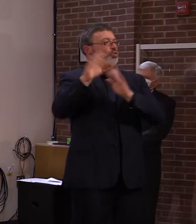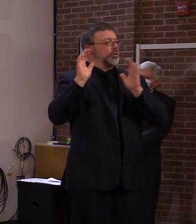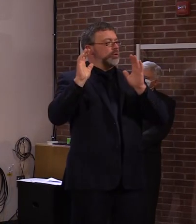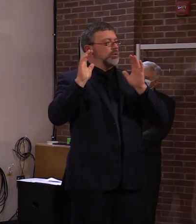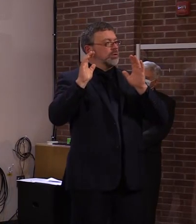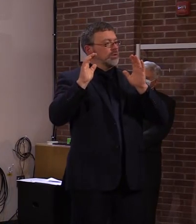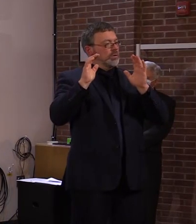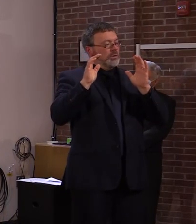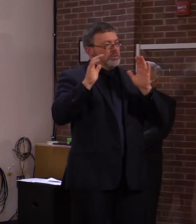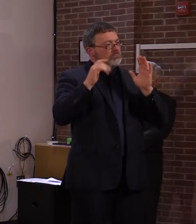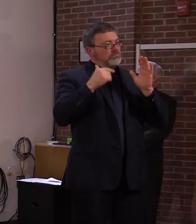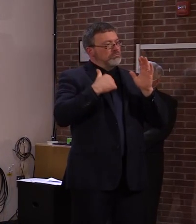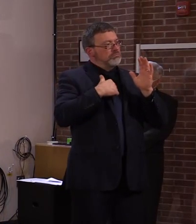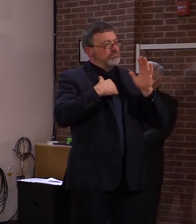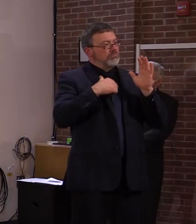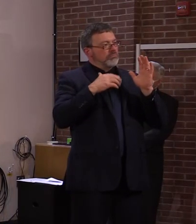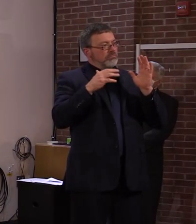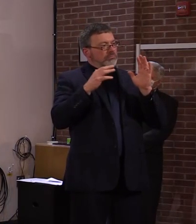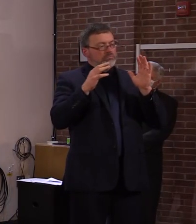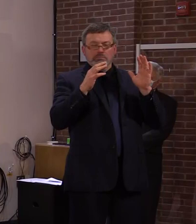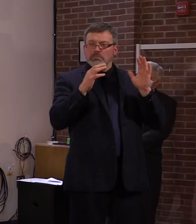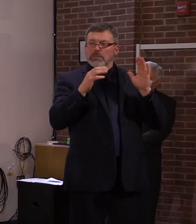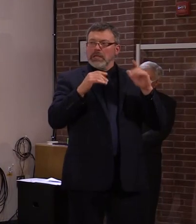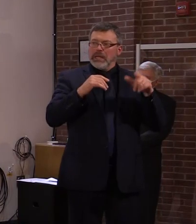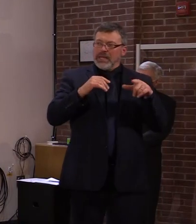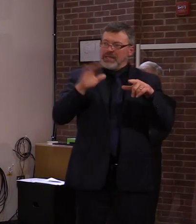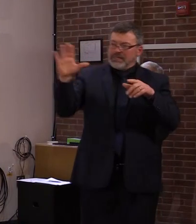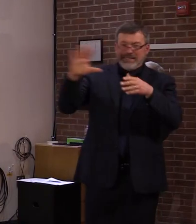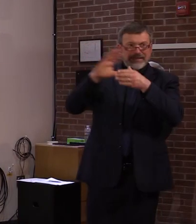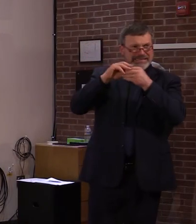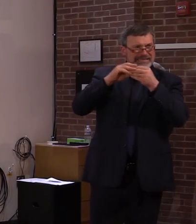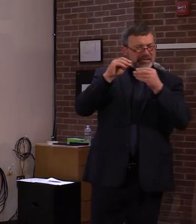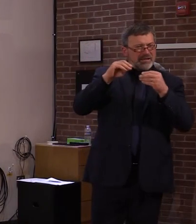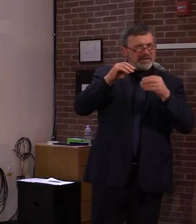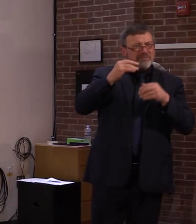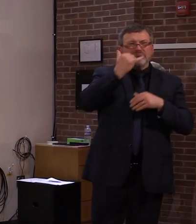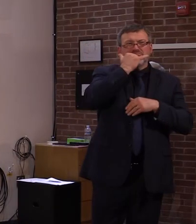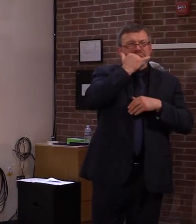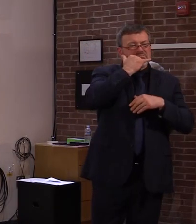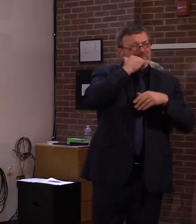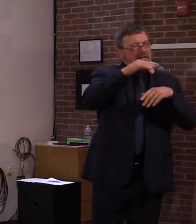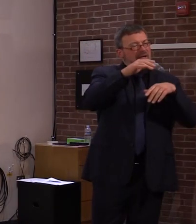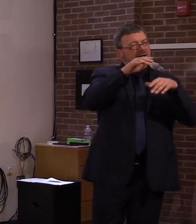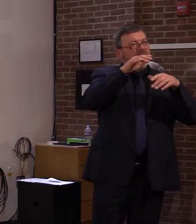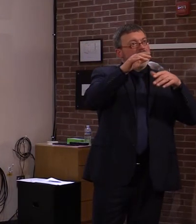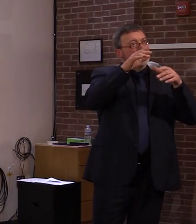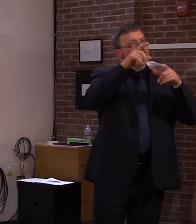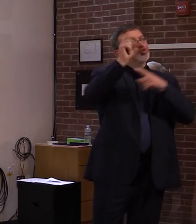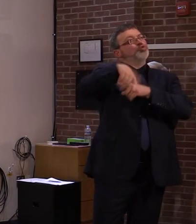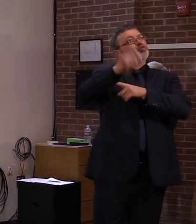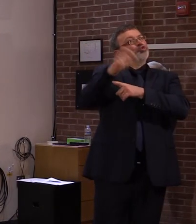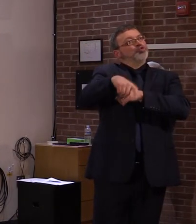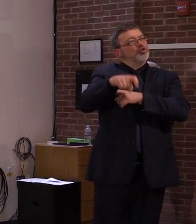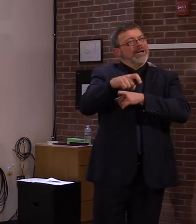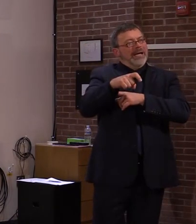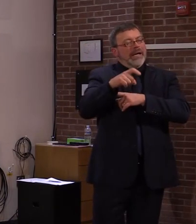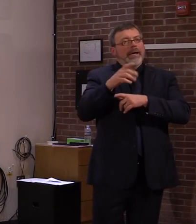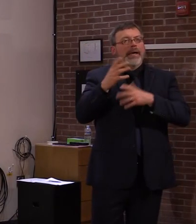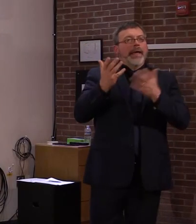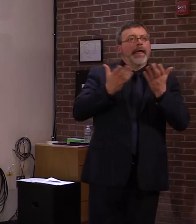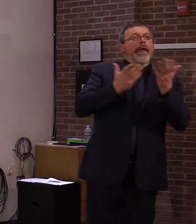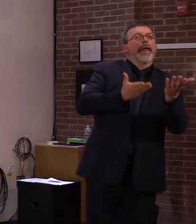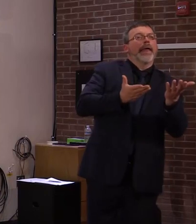I would disagree that those are the same statements. Well, I think it should be your choice whether you get a booster or not,